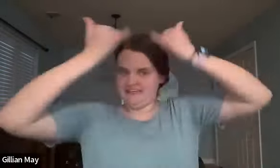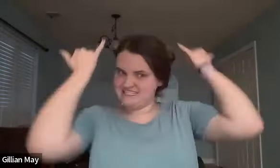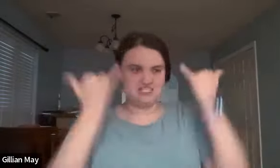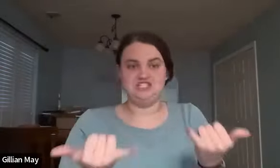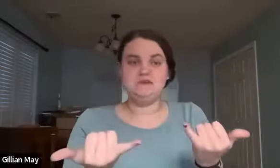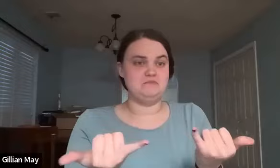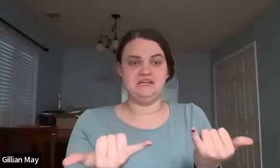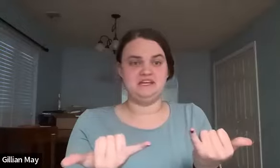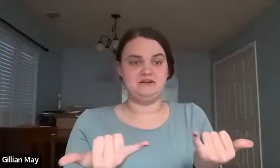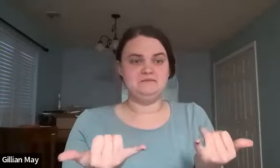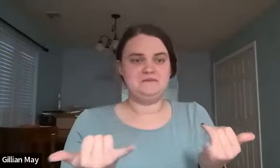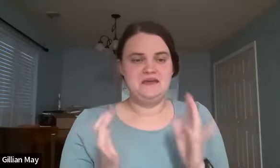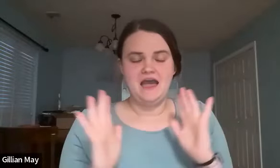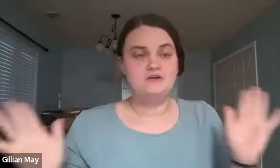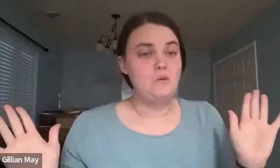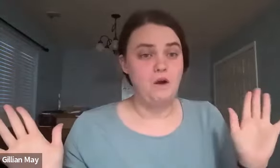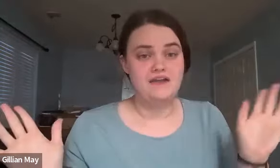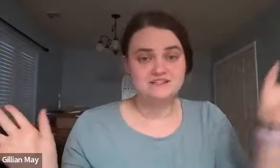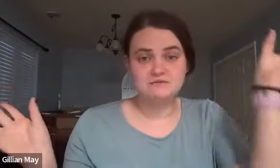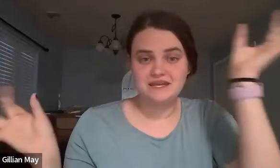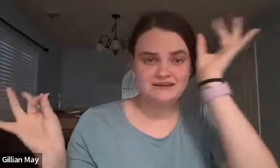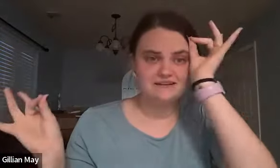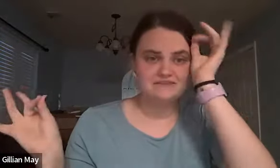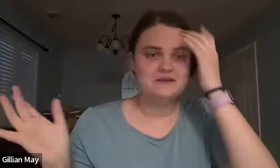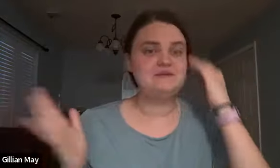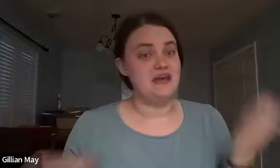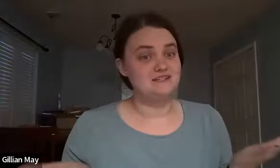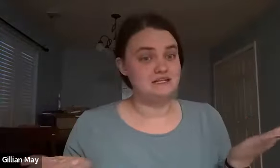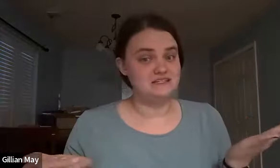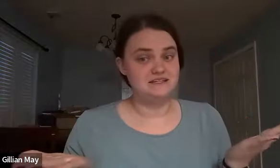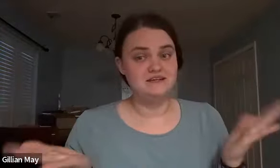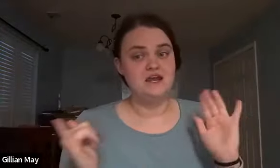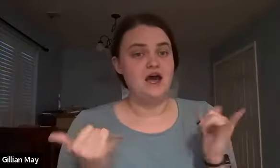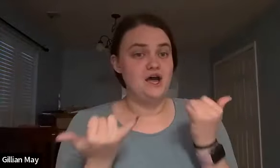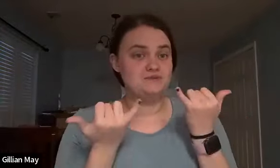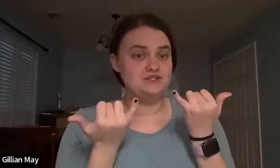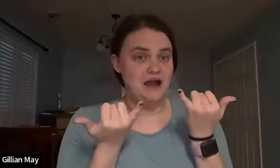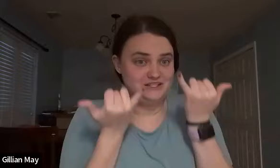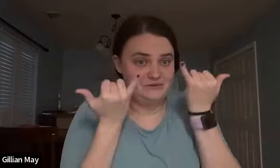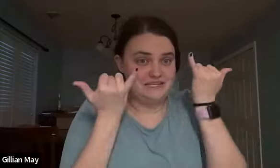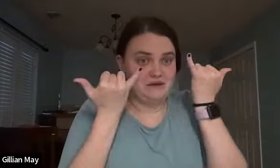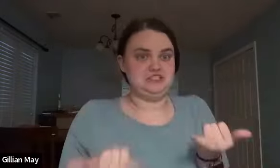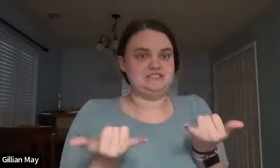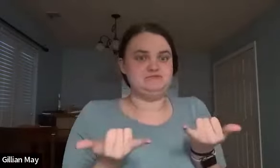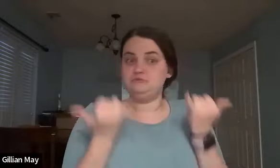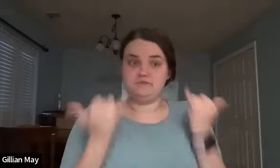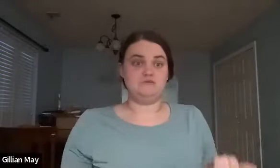it's just, you better be here. I don't know why that's what made it click for me, but that's what it did. So I just always think about just, you better be